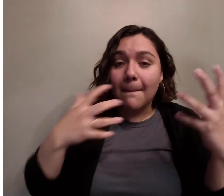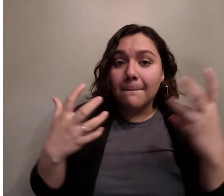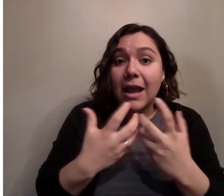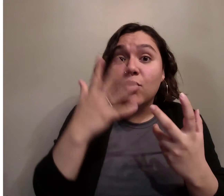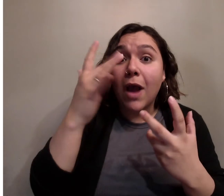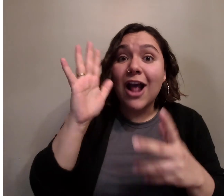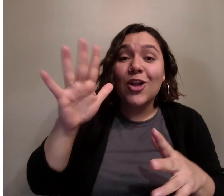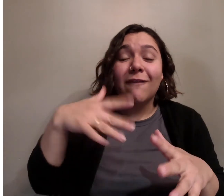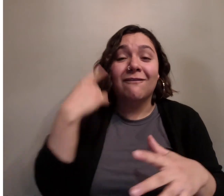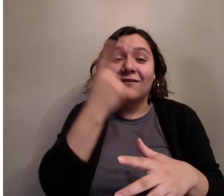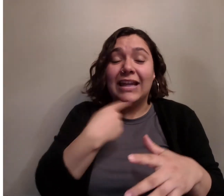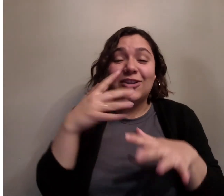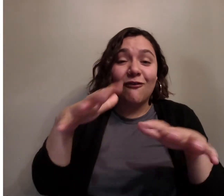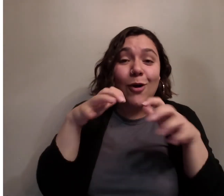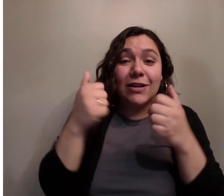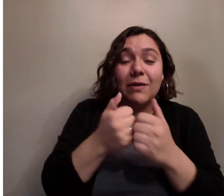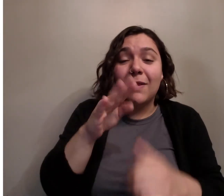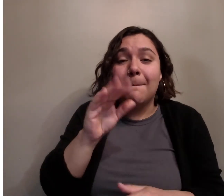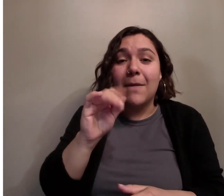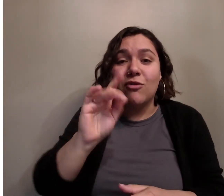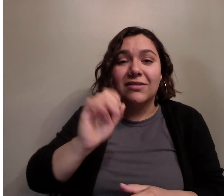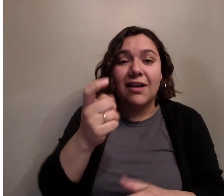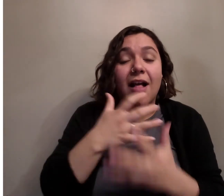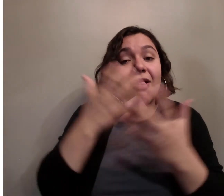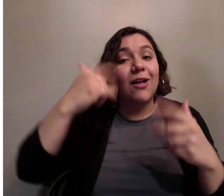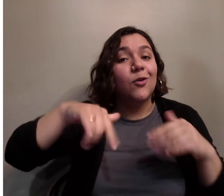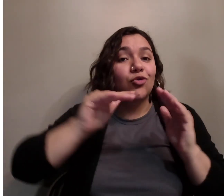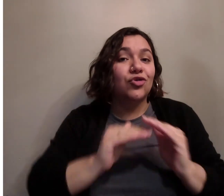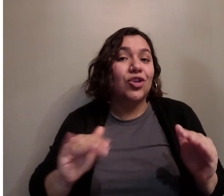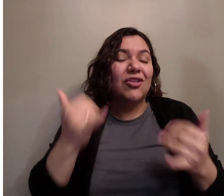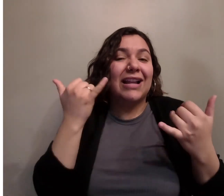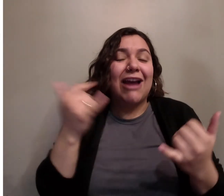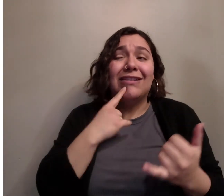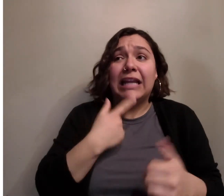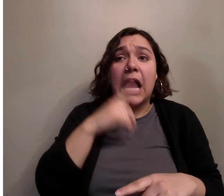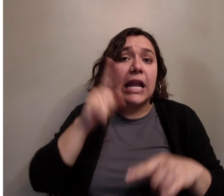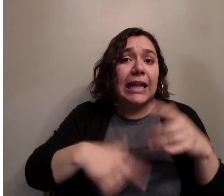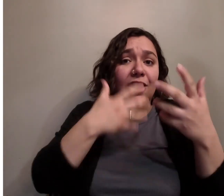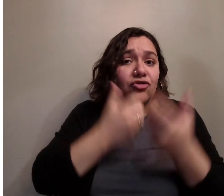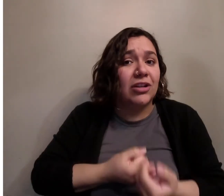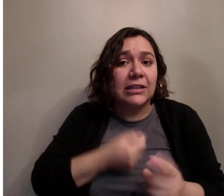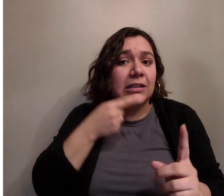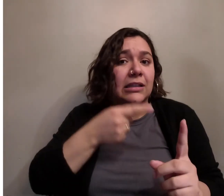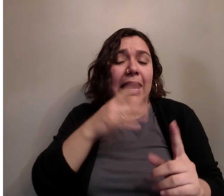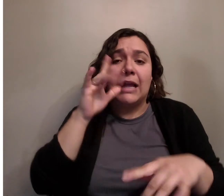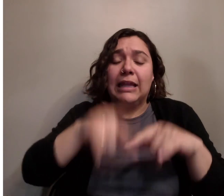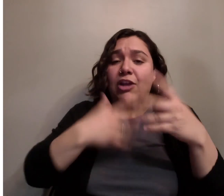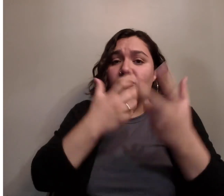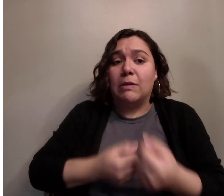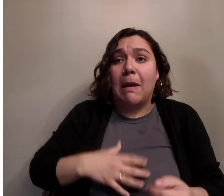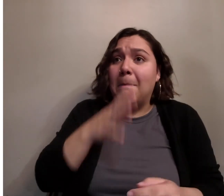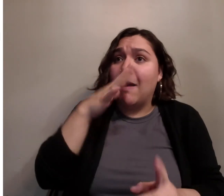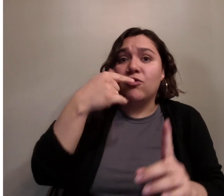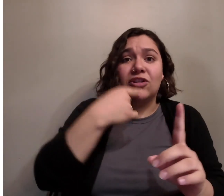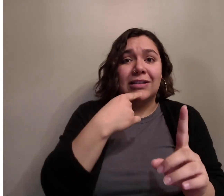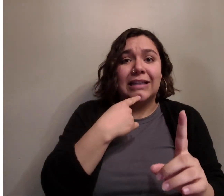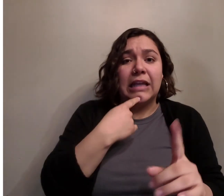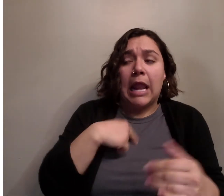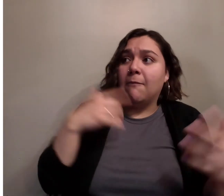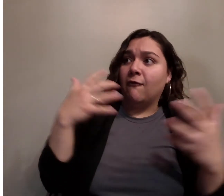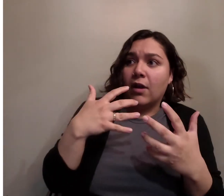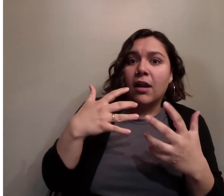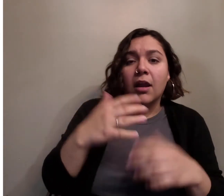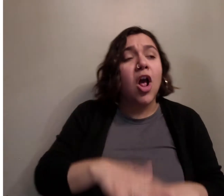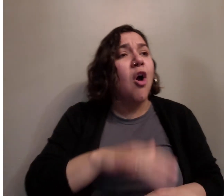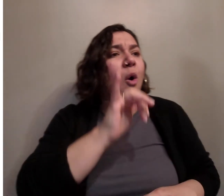there was no facial cues because they had frozen their faces with Botox. And a lot of these kids were going, I can't trust. That's so interesting. My mom